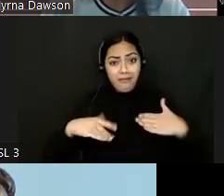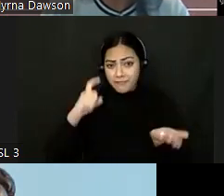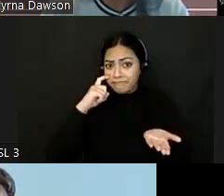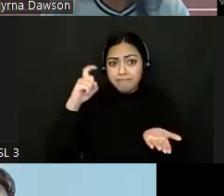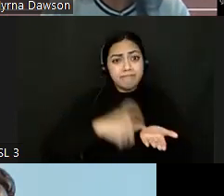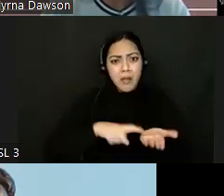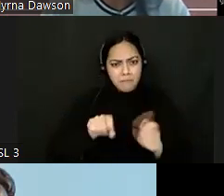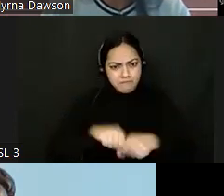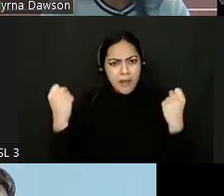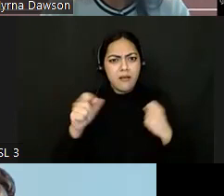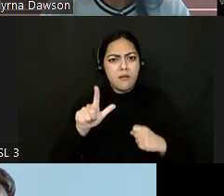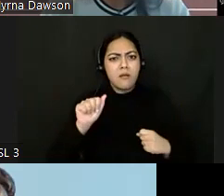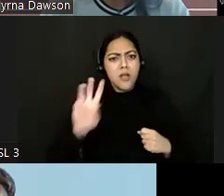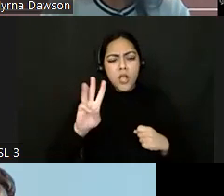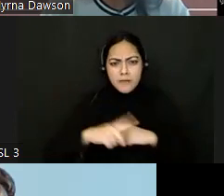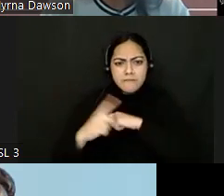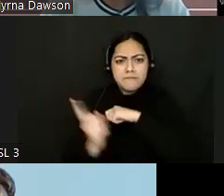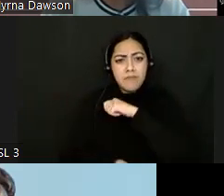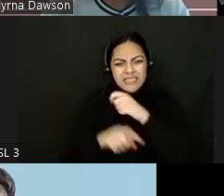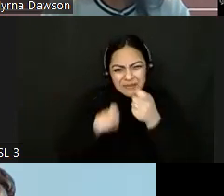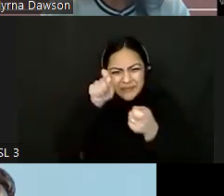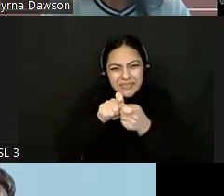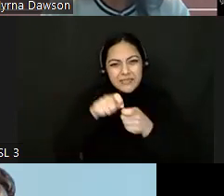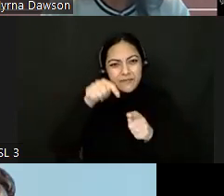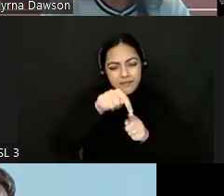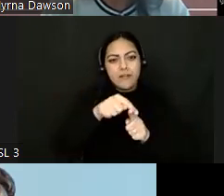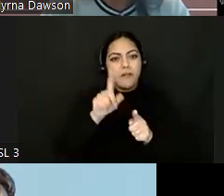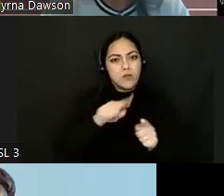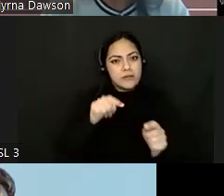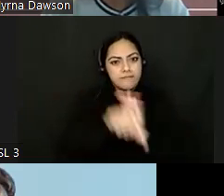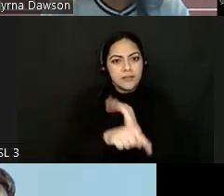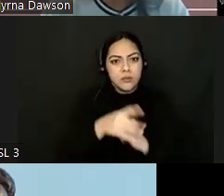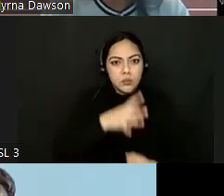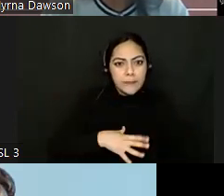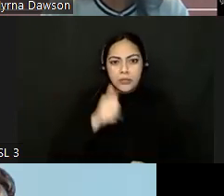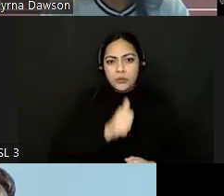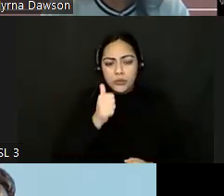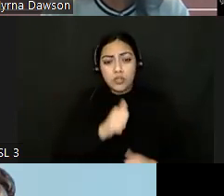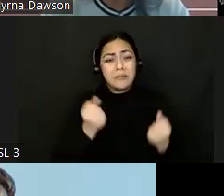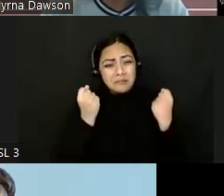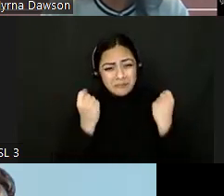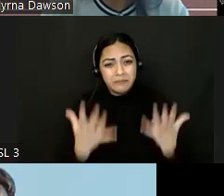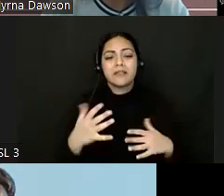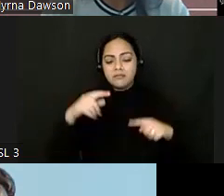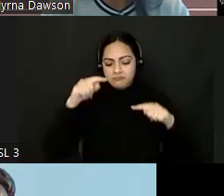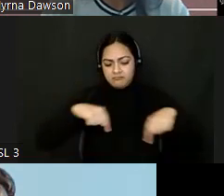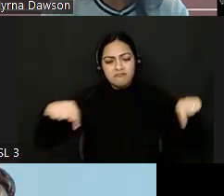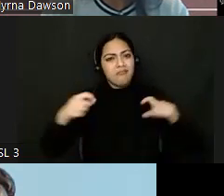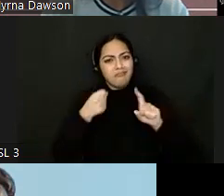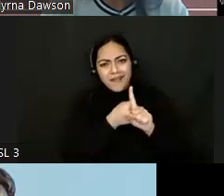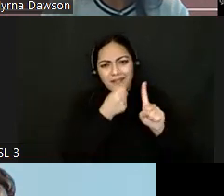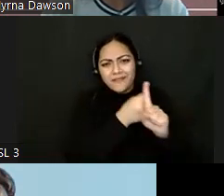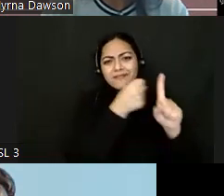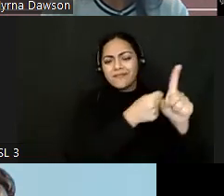argued. Rather, it means that these individuals, feminists, activists, advocates, believe